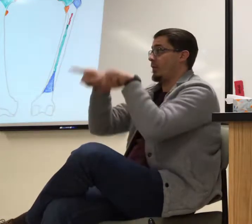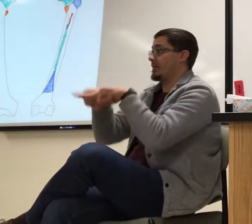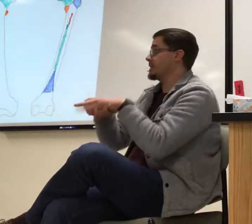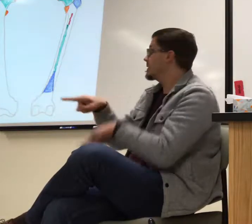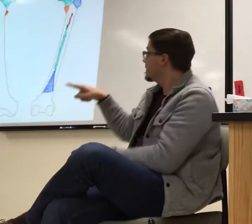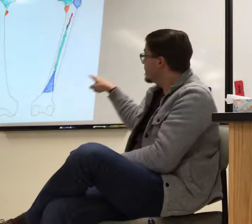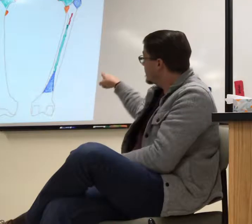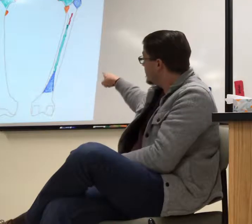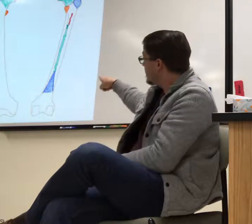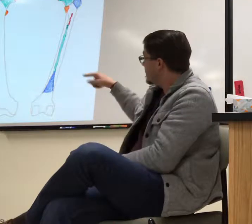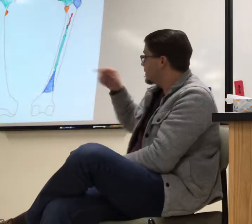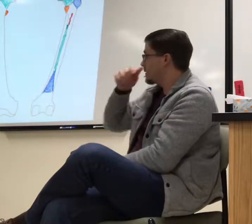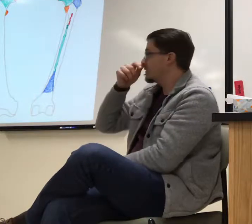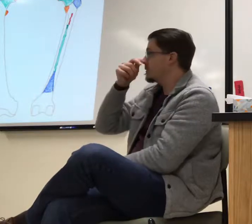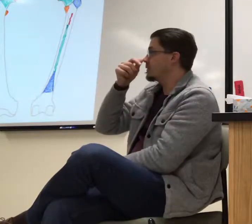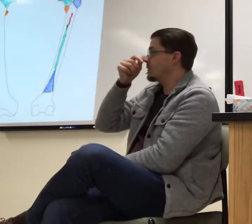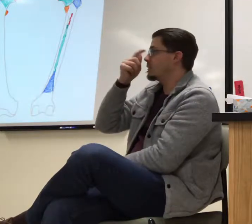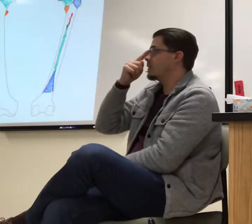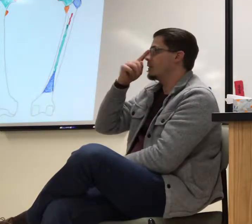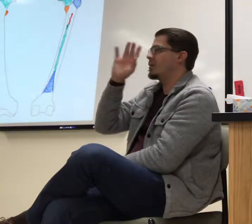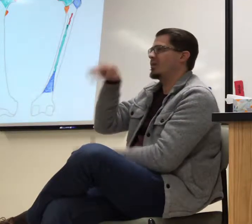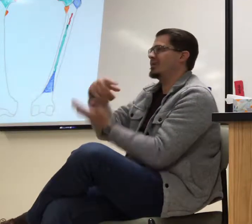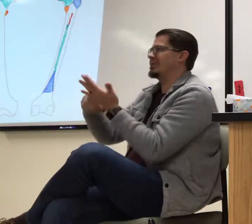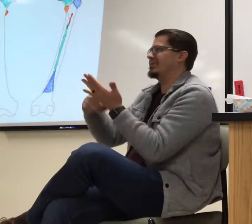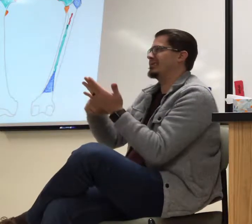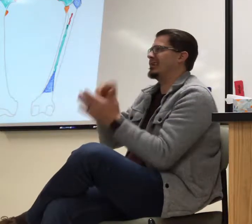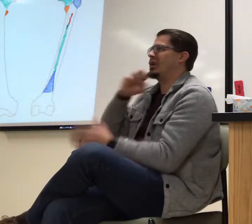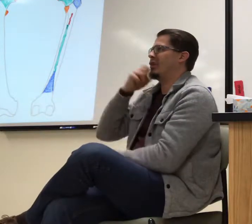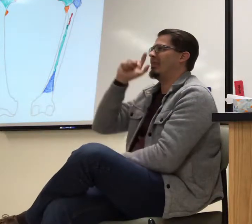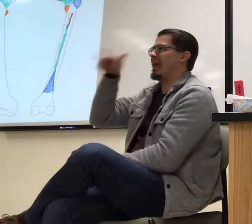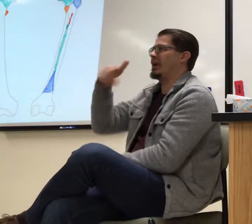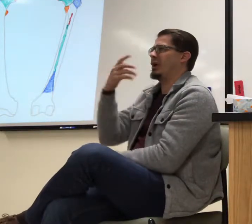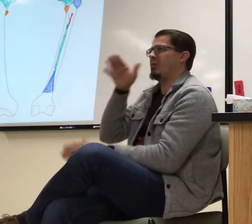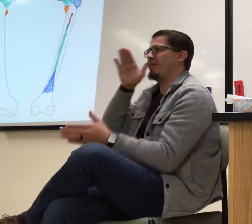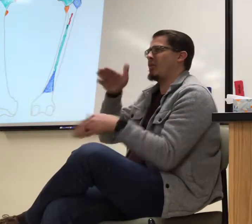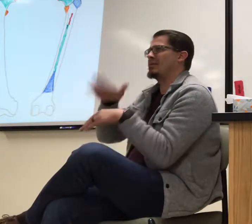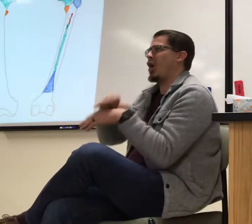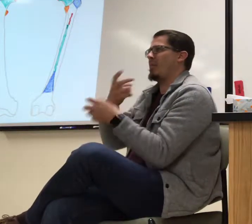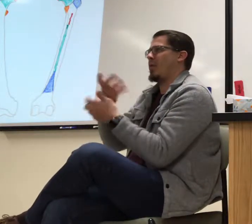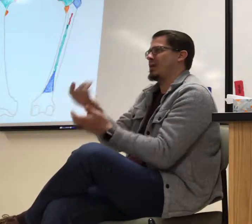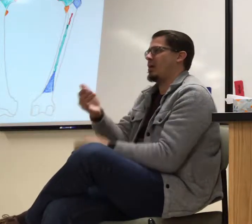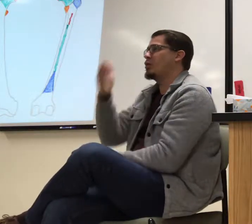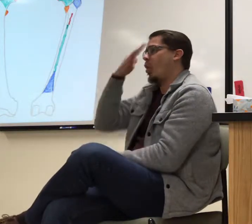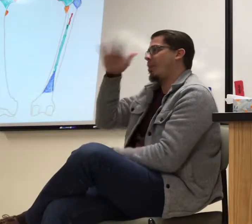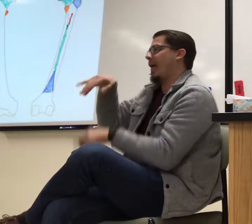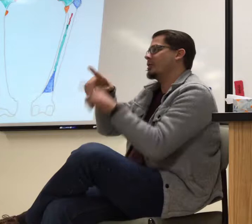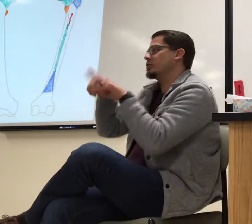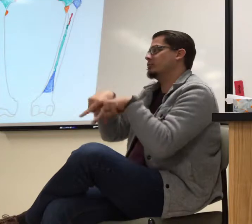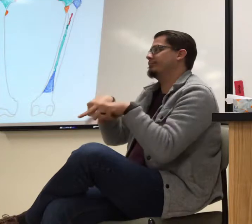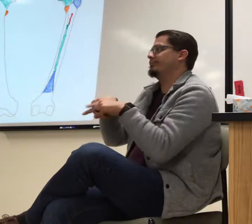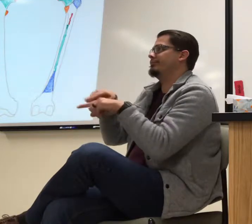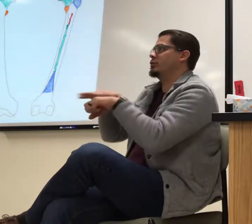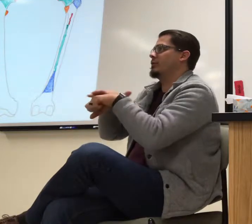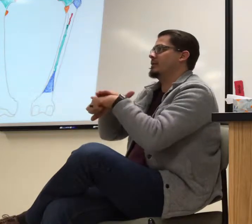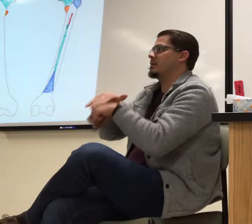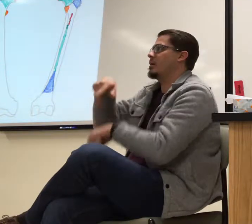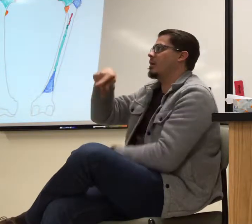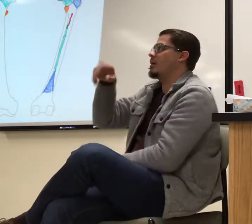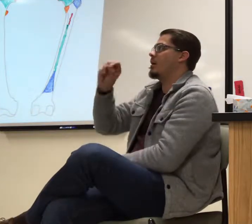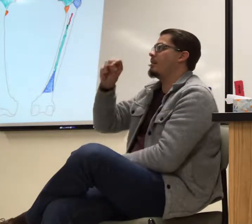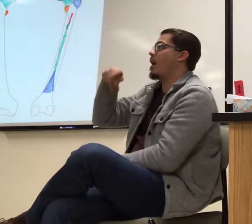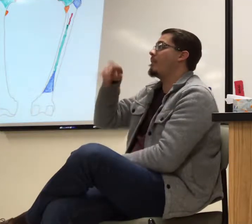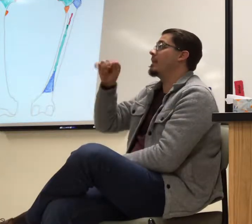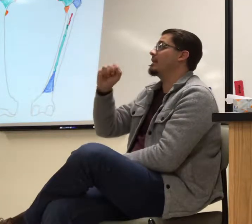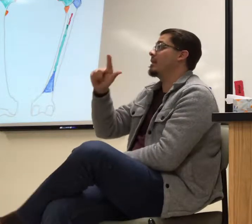And we'll go through the nerves later. I'm going to stick to bones right now. So know that surface. The popliteal surface is on